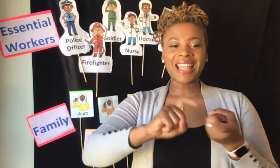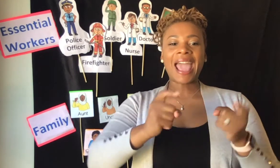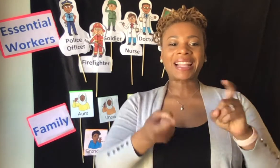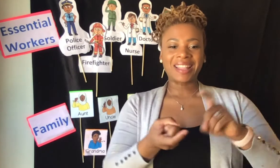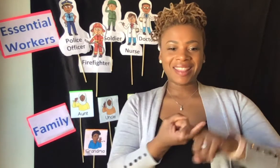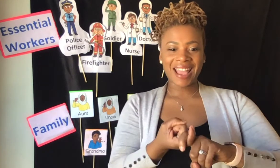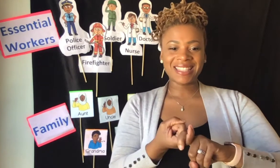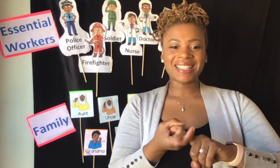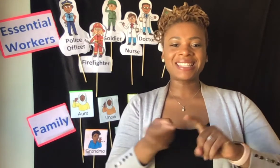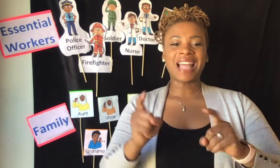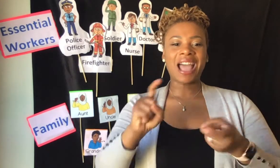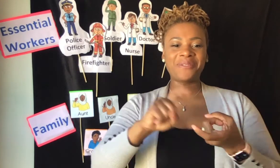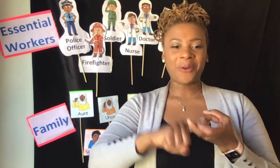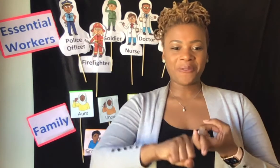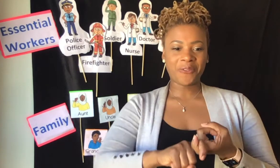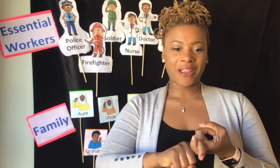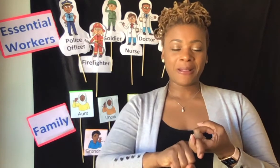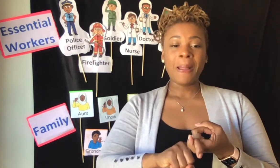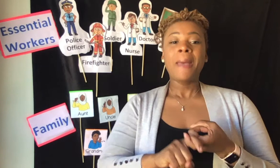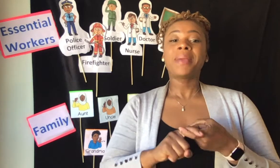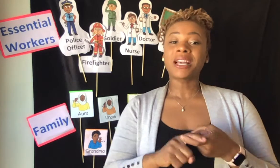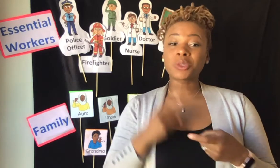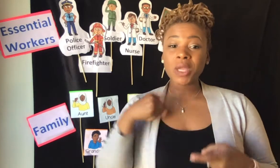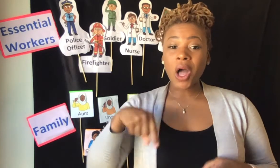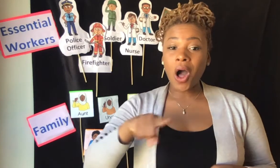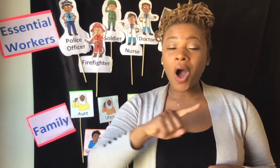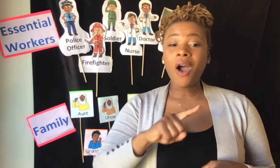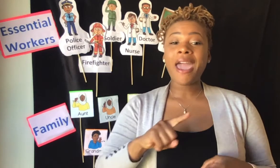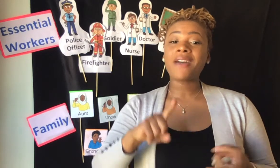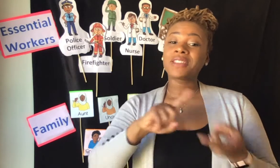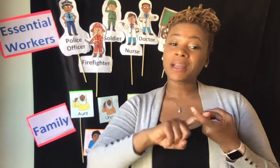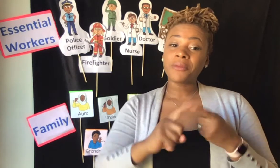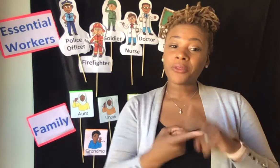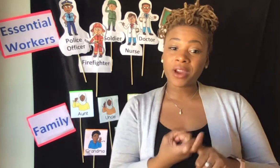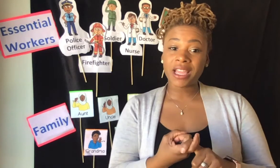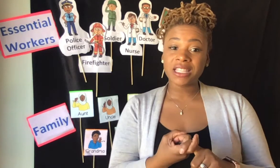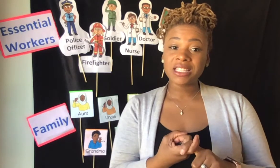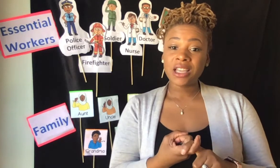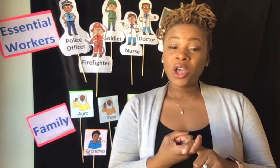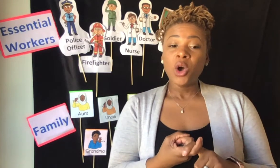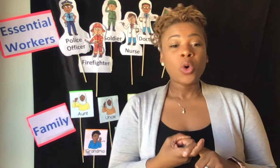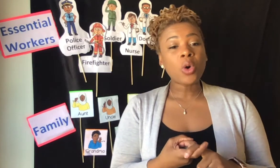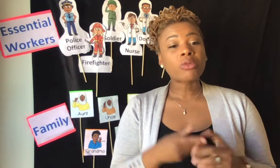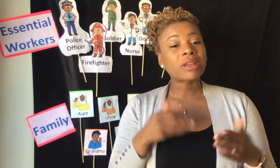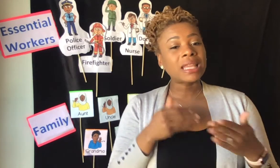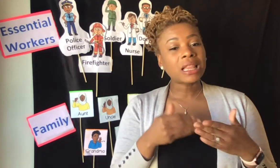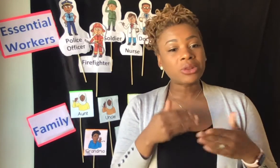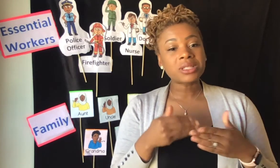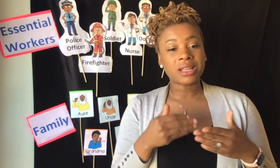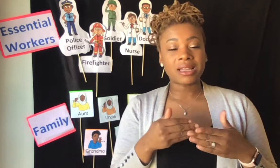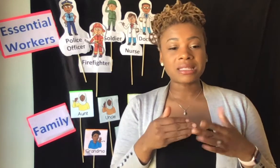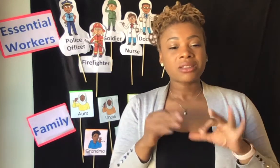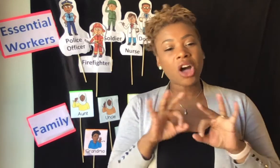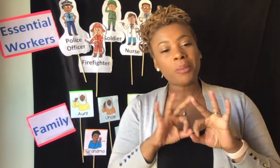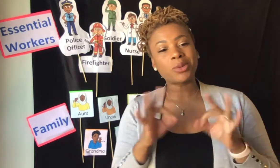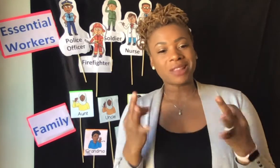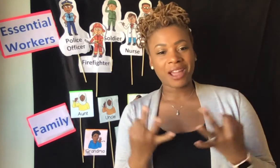Exactly. That's the sign for friend. Because we all have some friends who are really close to us, almost like